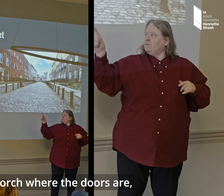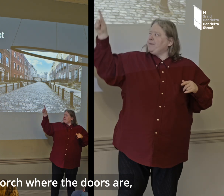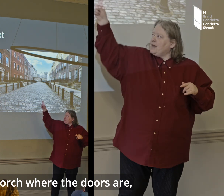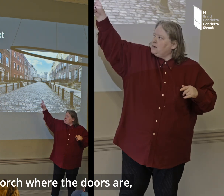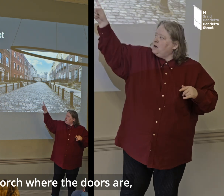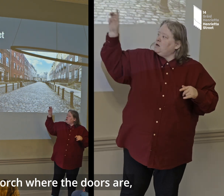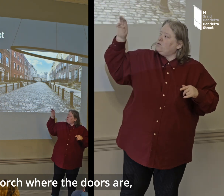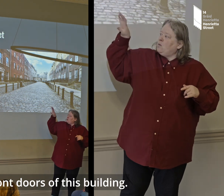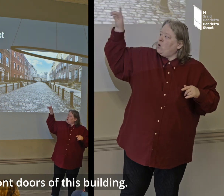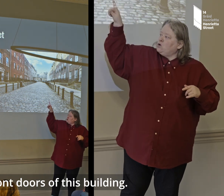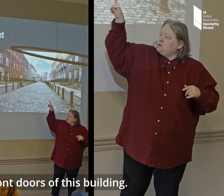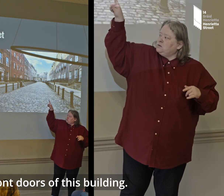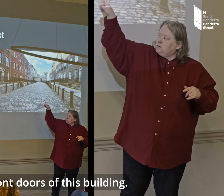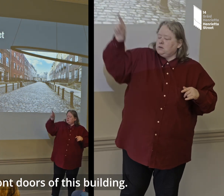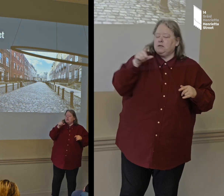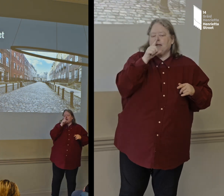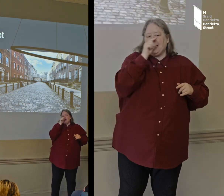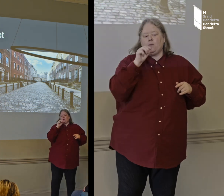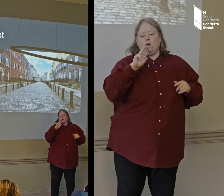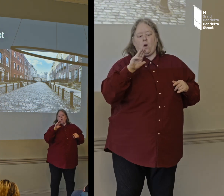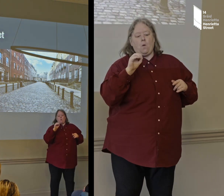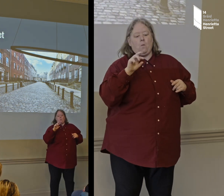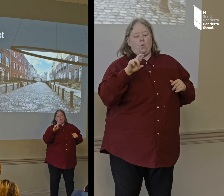small porch where the doors are, the front doors of this building.